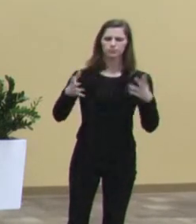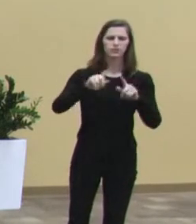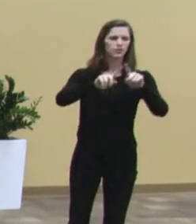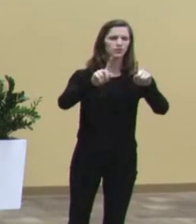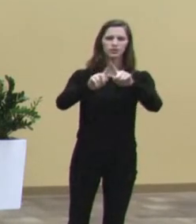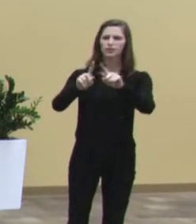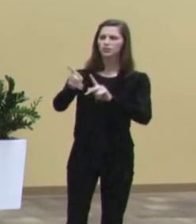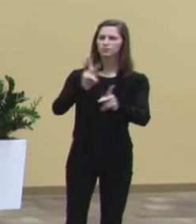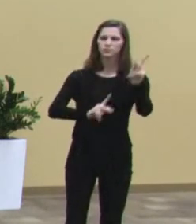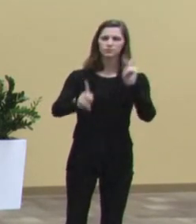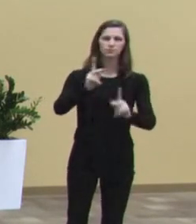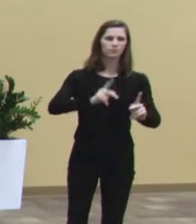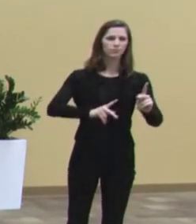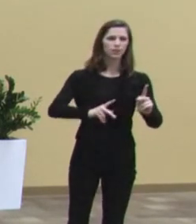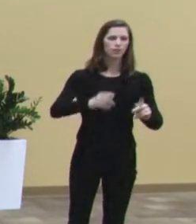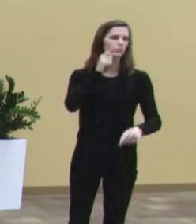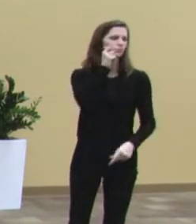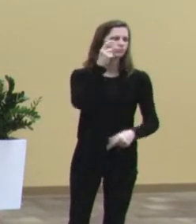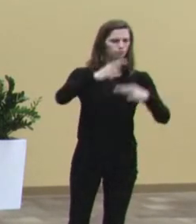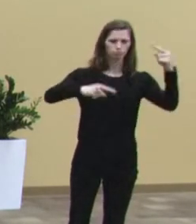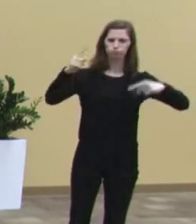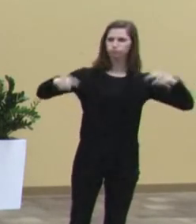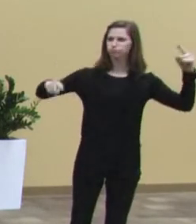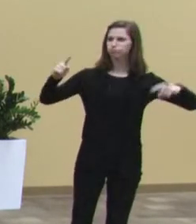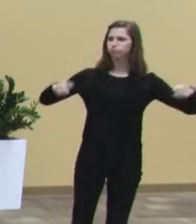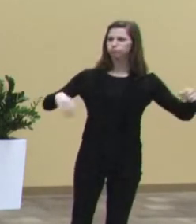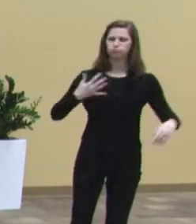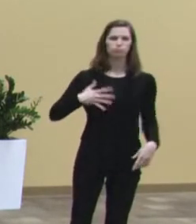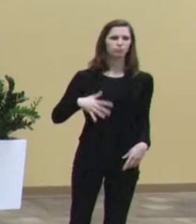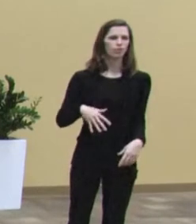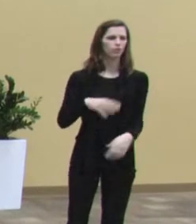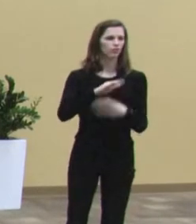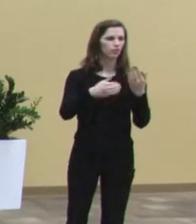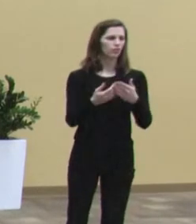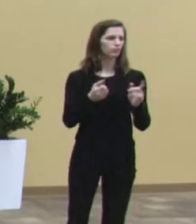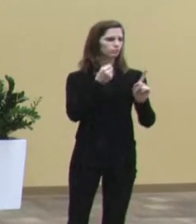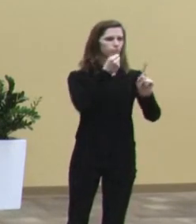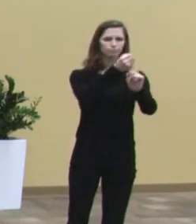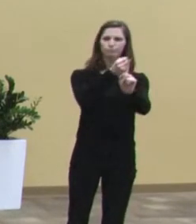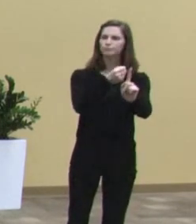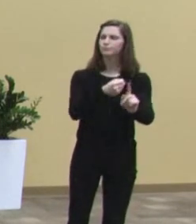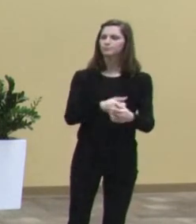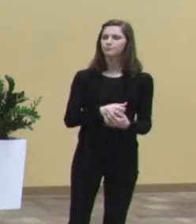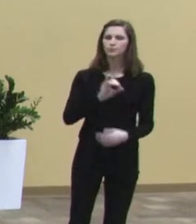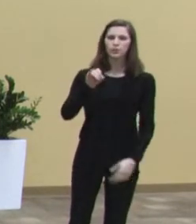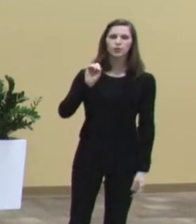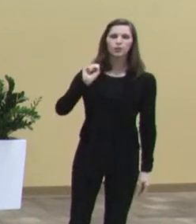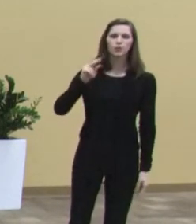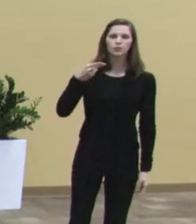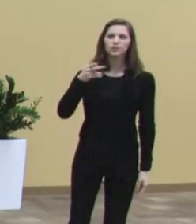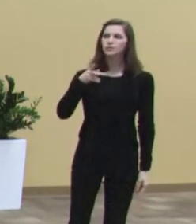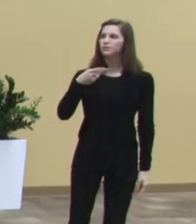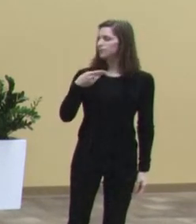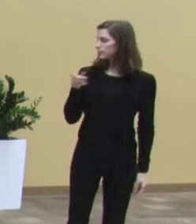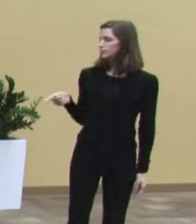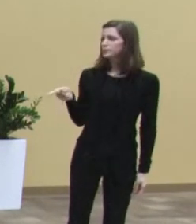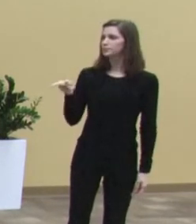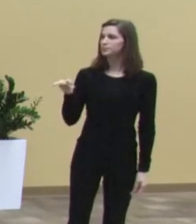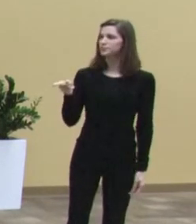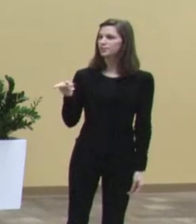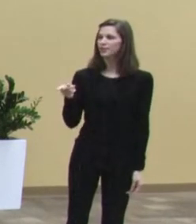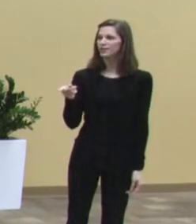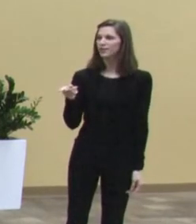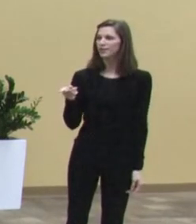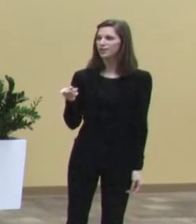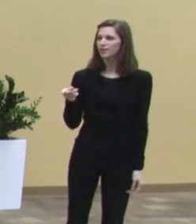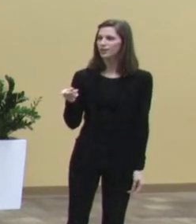of different diversity that were impacted. Joseph will tell you that he's a huge fan of Dr.